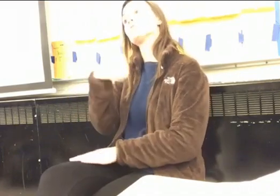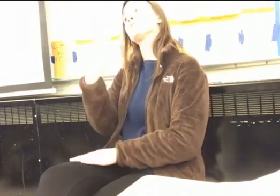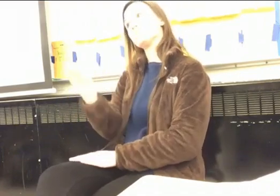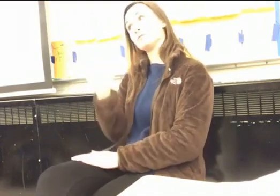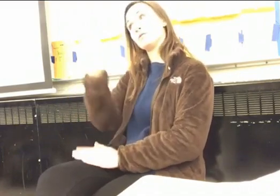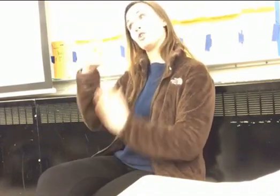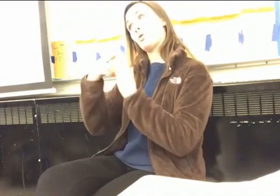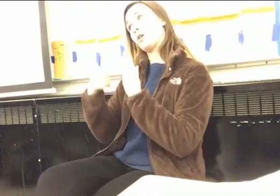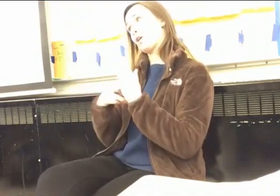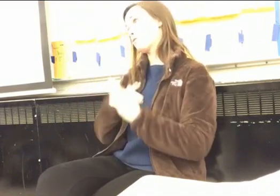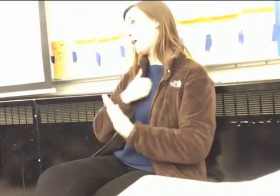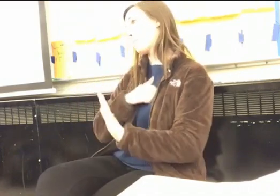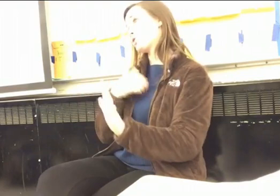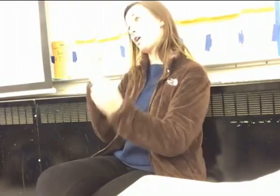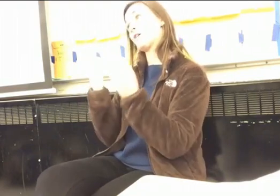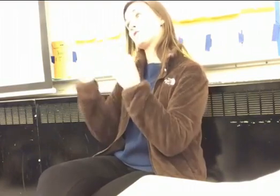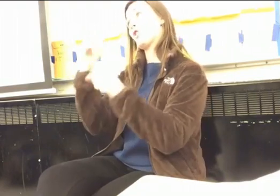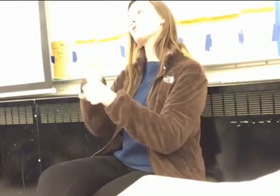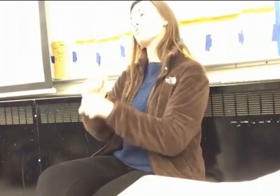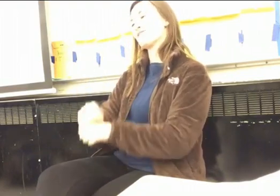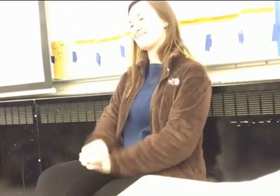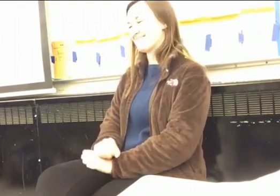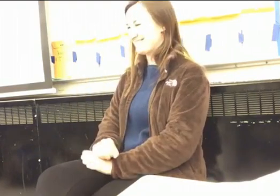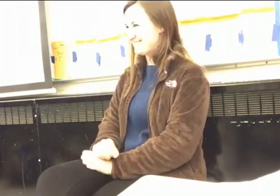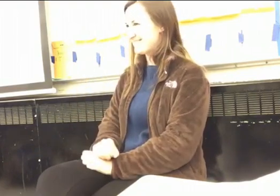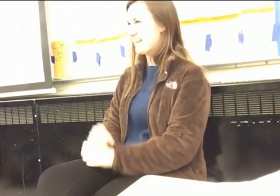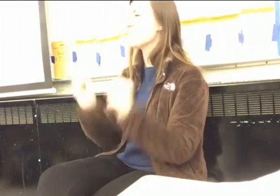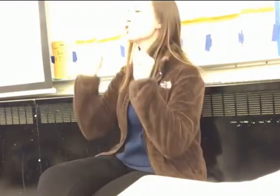No. This is the PE portion of the class.